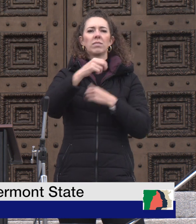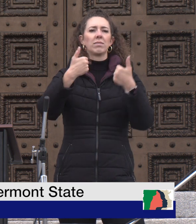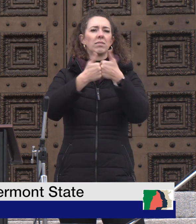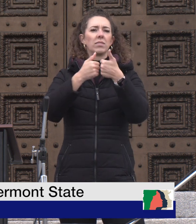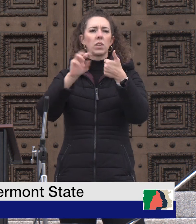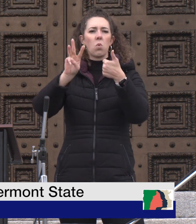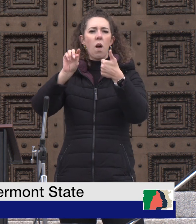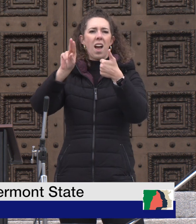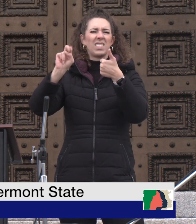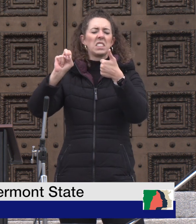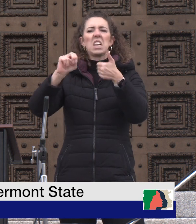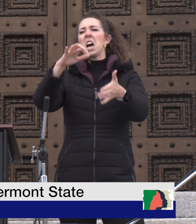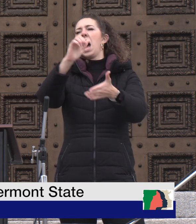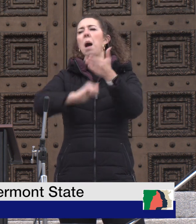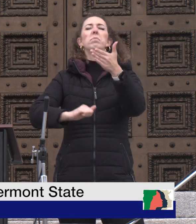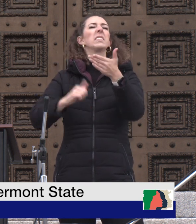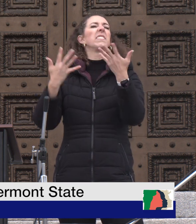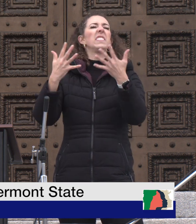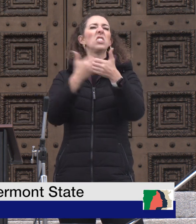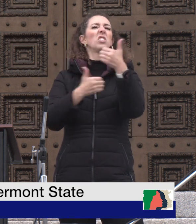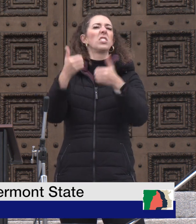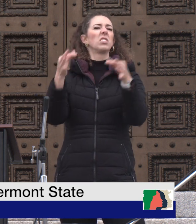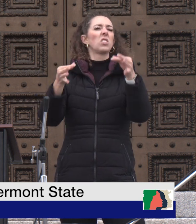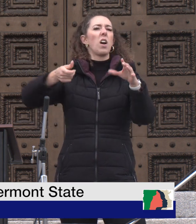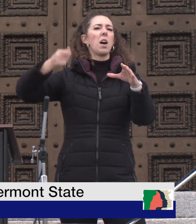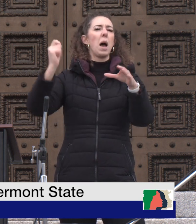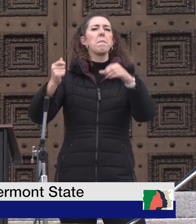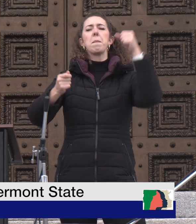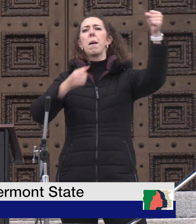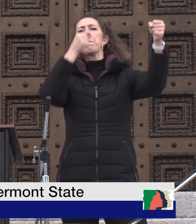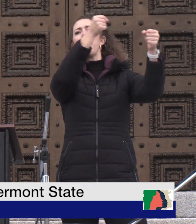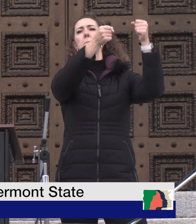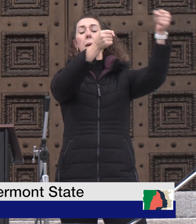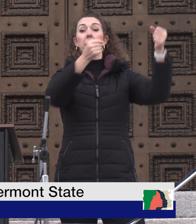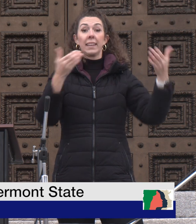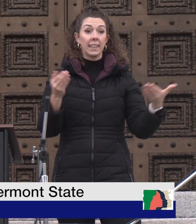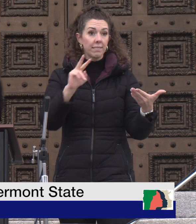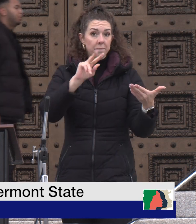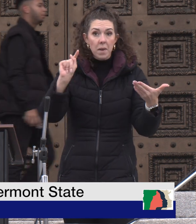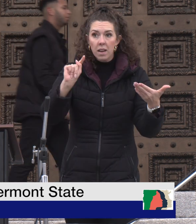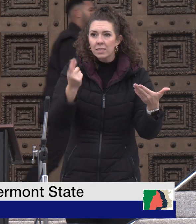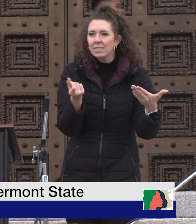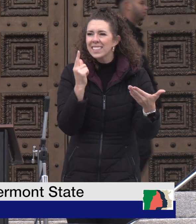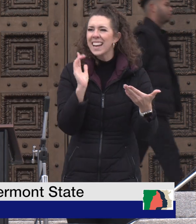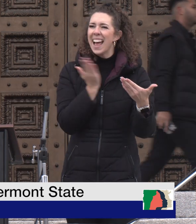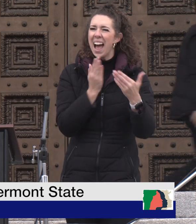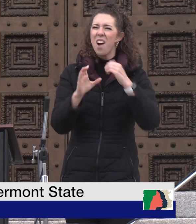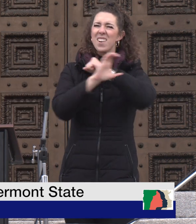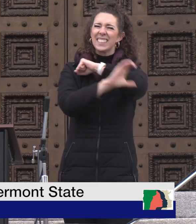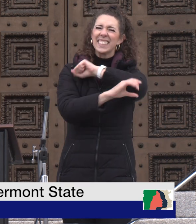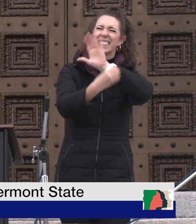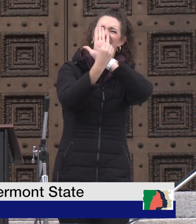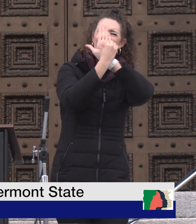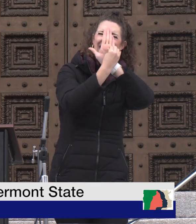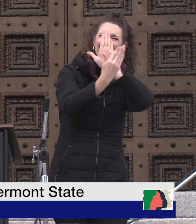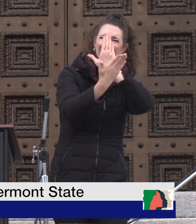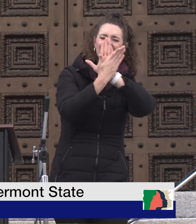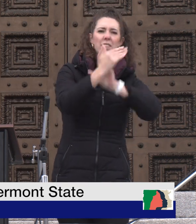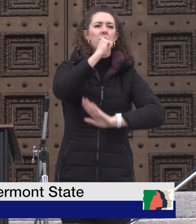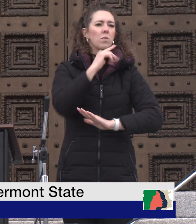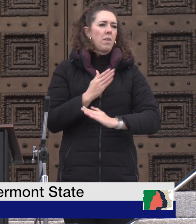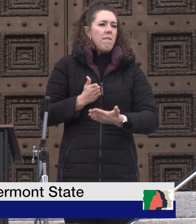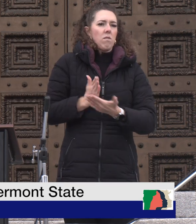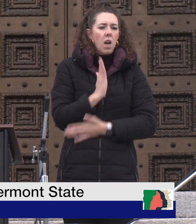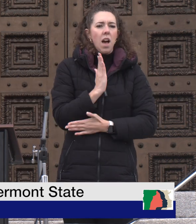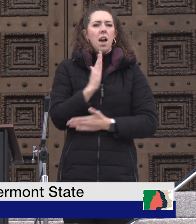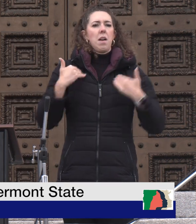Well, we should be extremely proud that here in Vermont we have put in our Constitution the right of women to